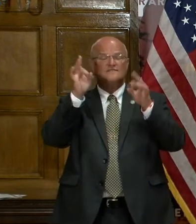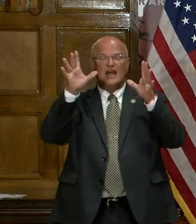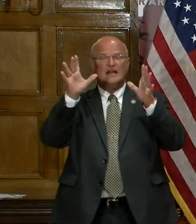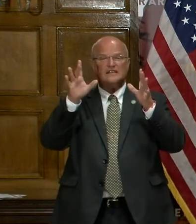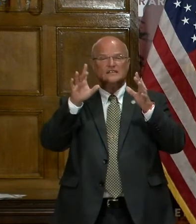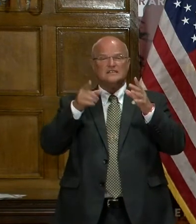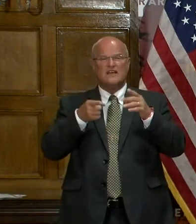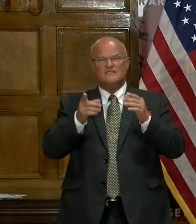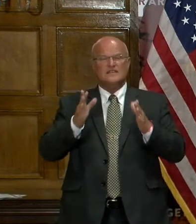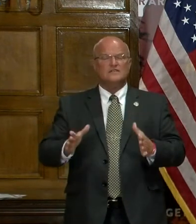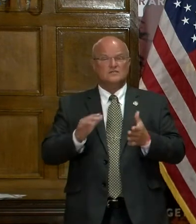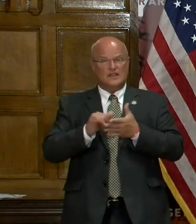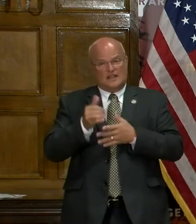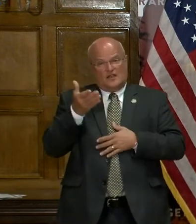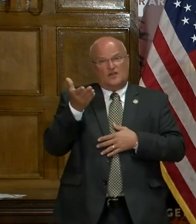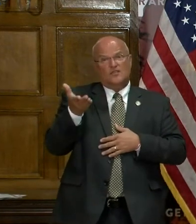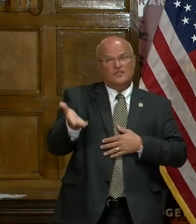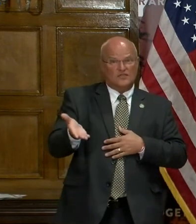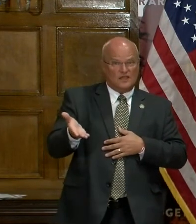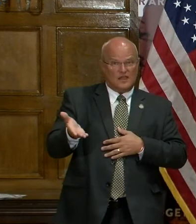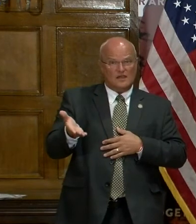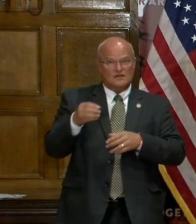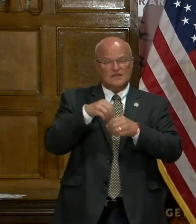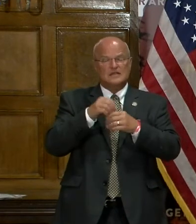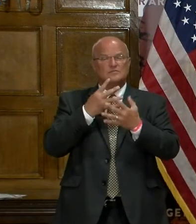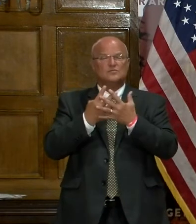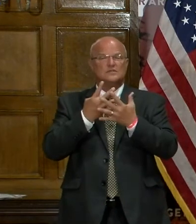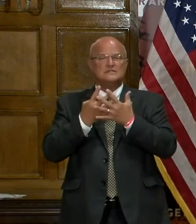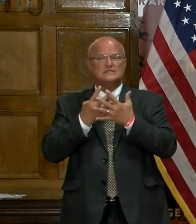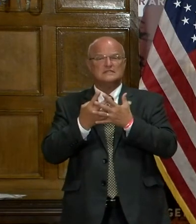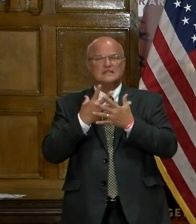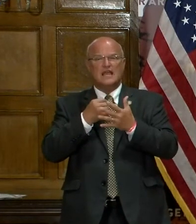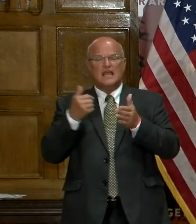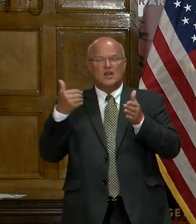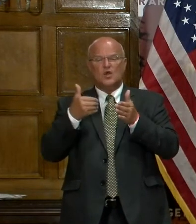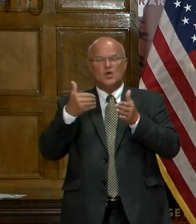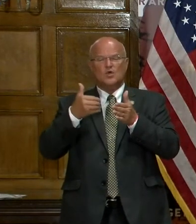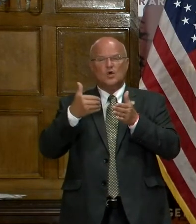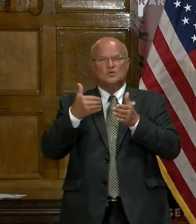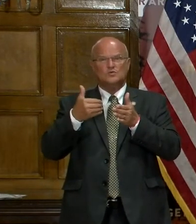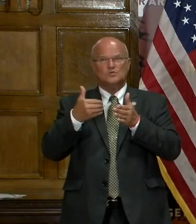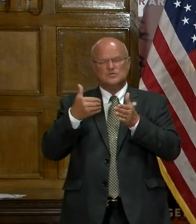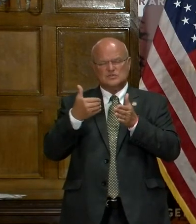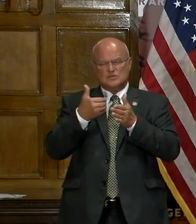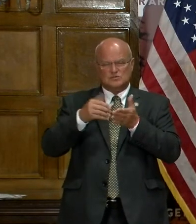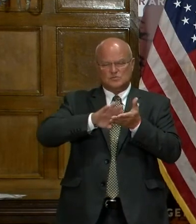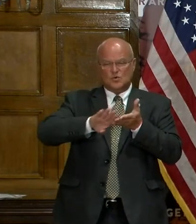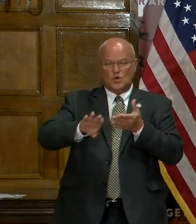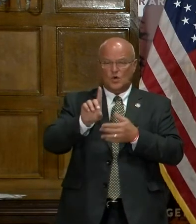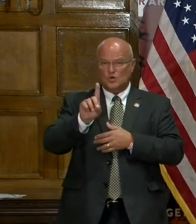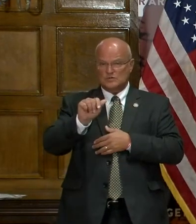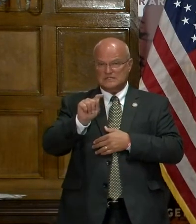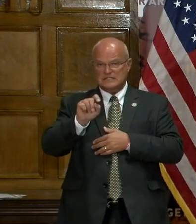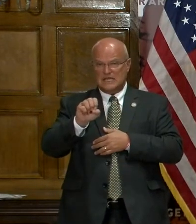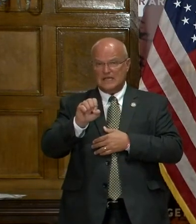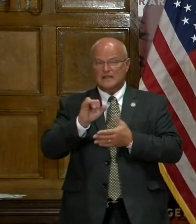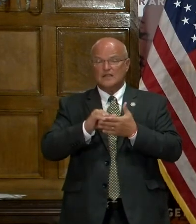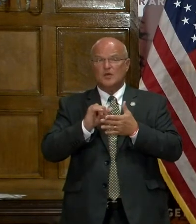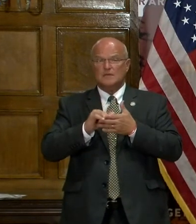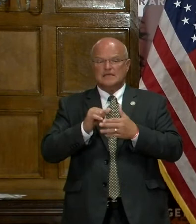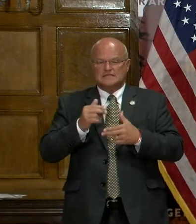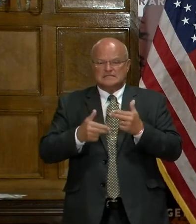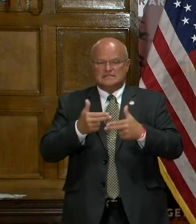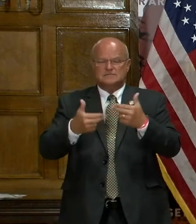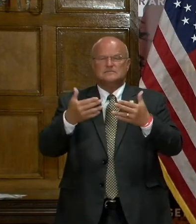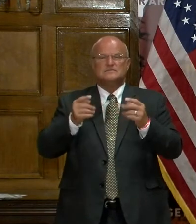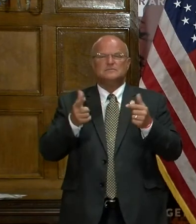type offenders that are there and are close to their or at their parole date, that could be accelerated.